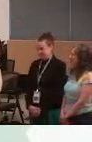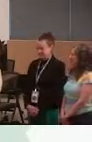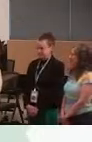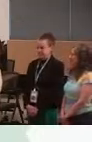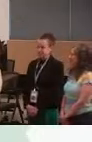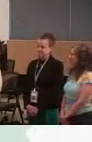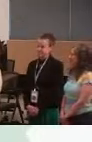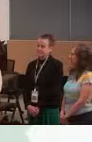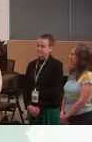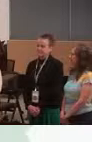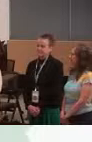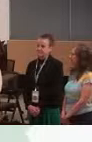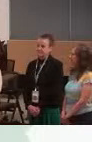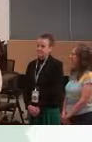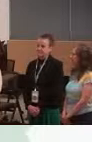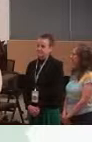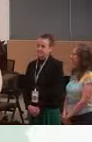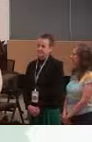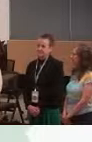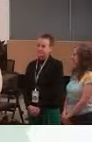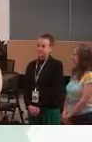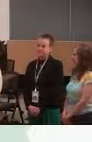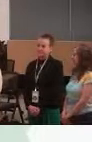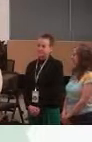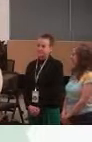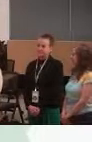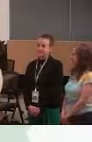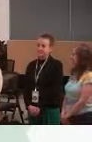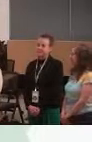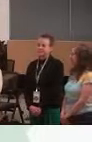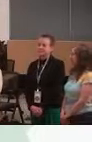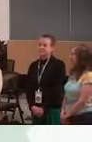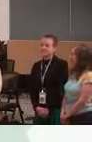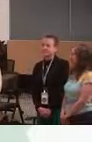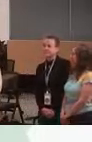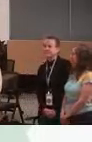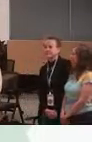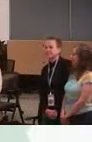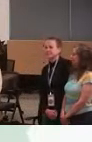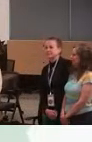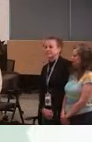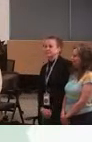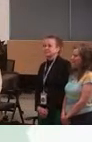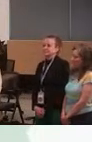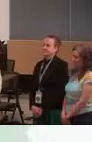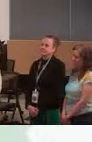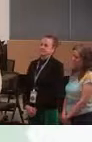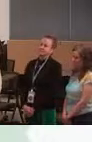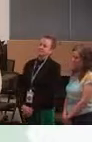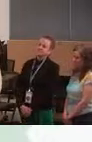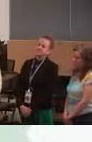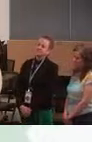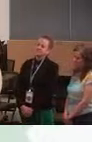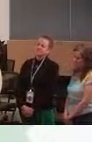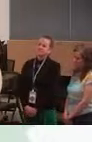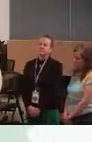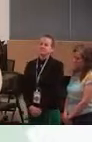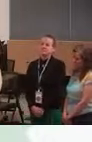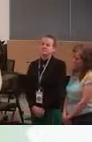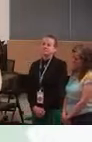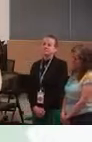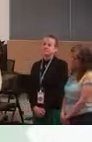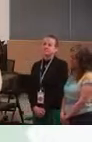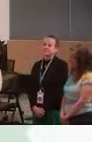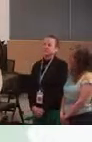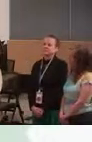is someone out there who cares beyond their families, sometimes more than their families. And we are so lucky